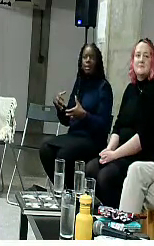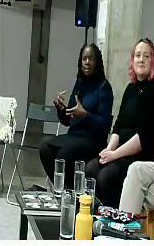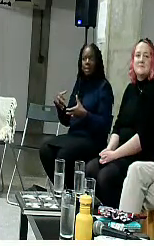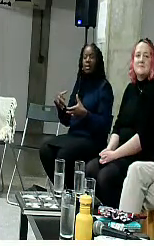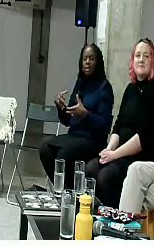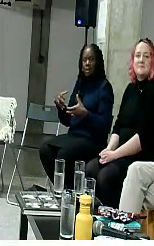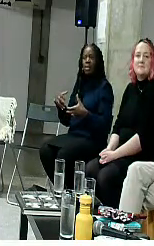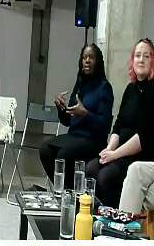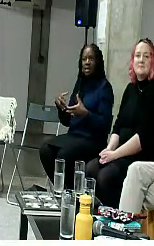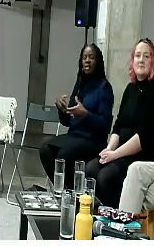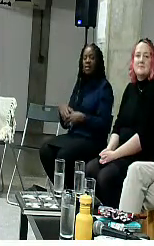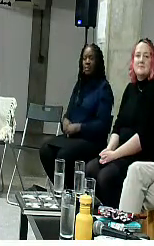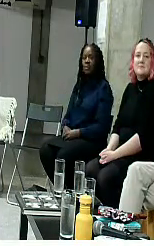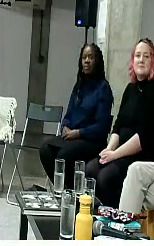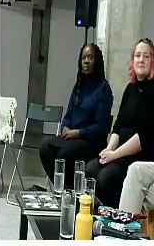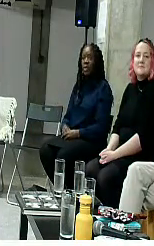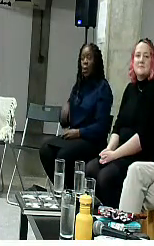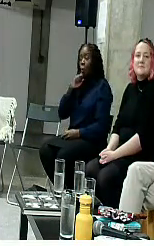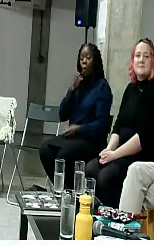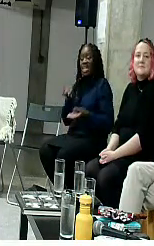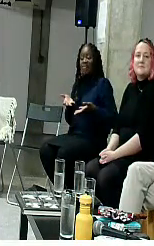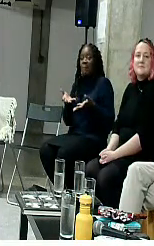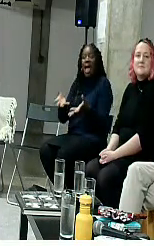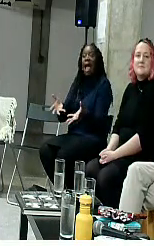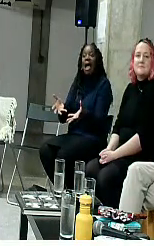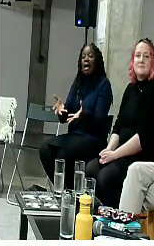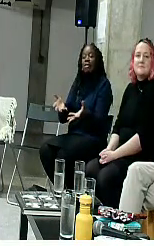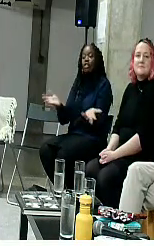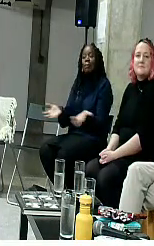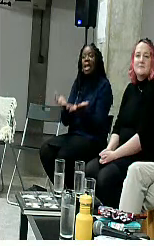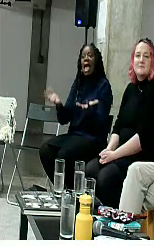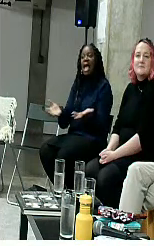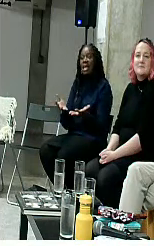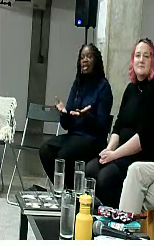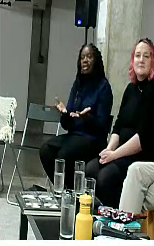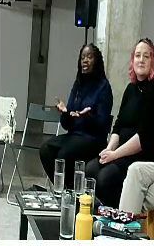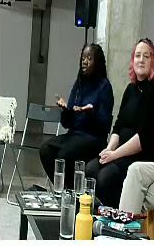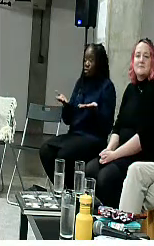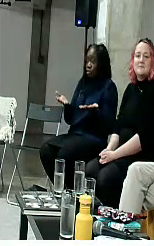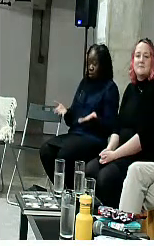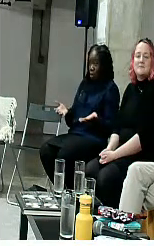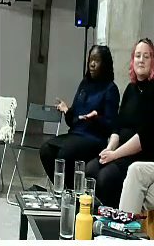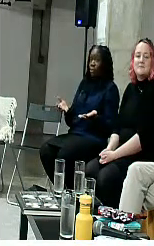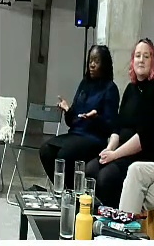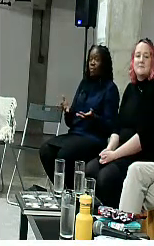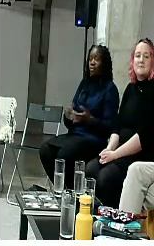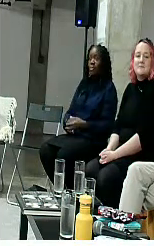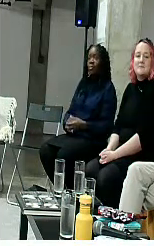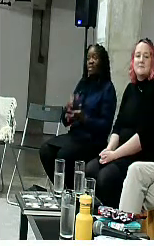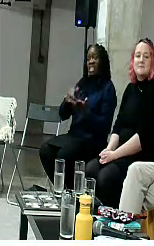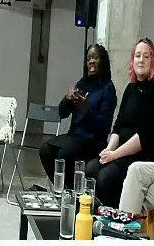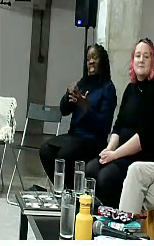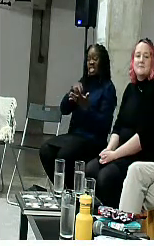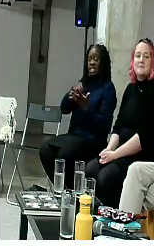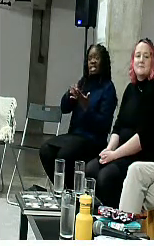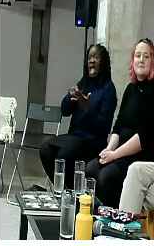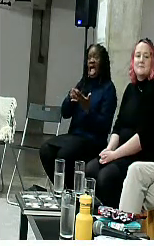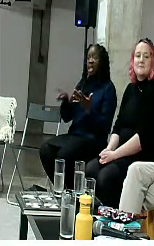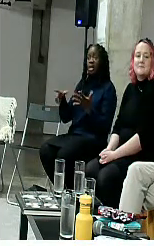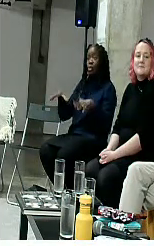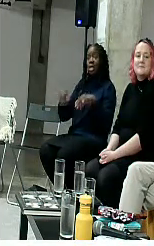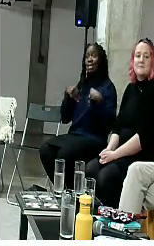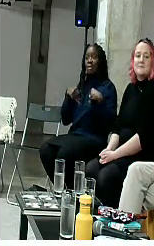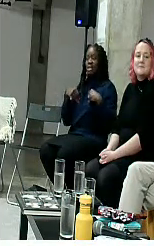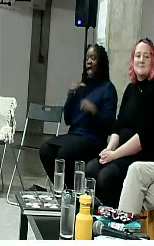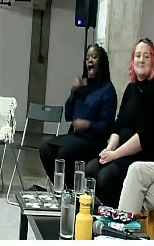and wouldn't give it back. So he said, well, Cheney wasn't having it. I